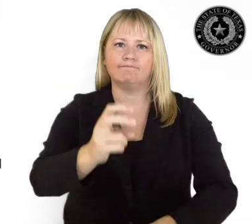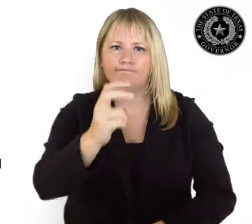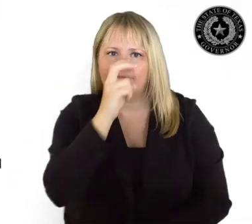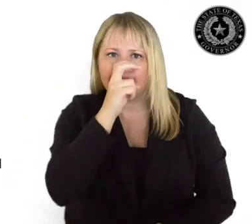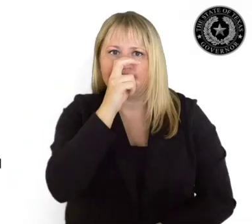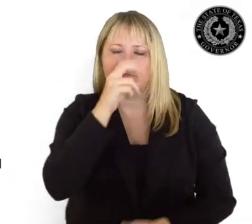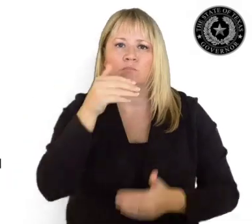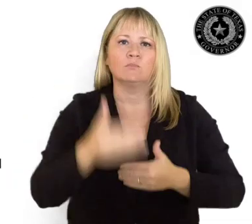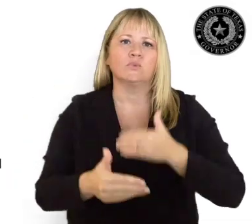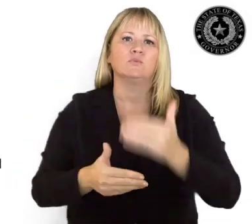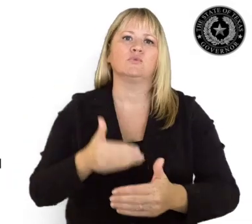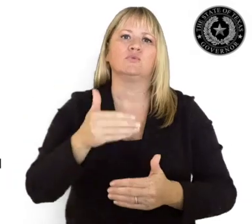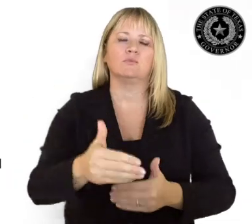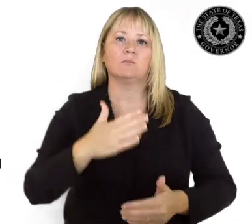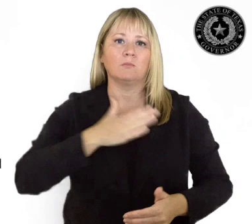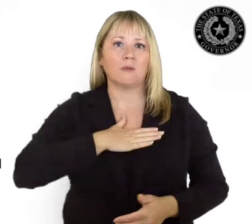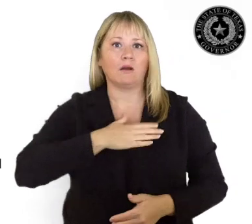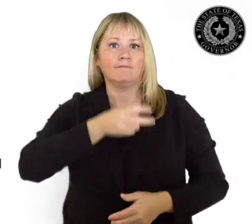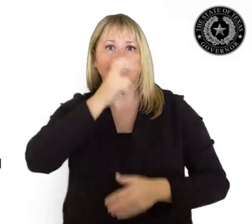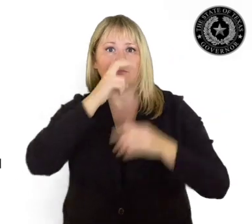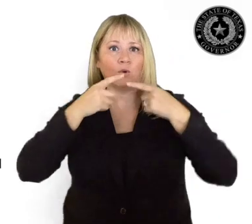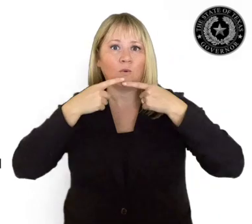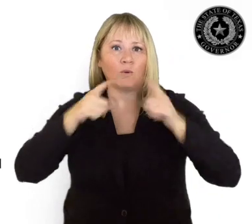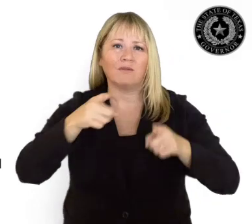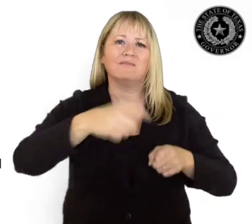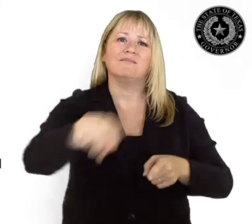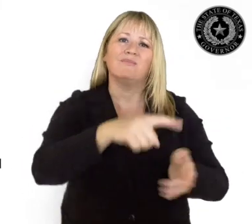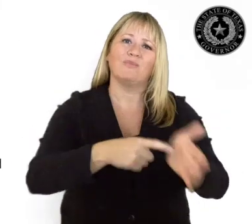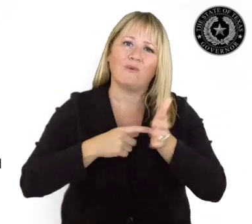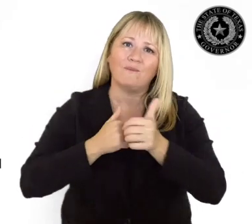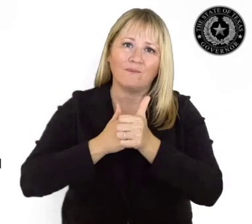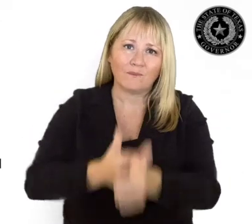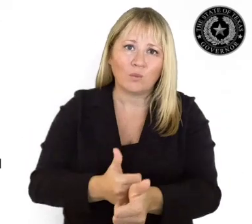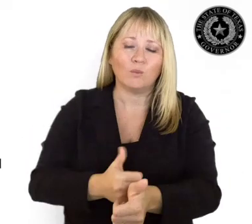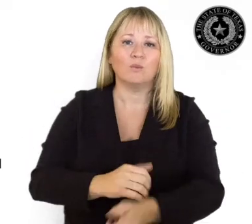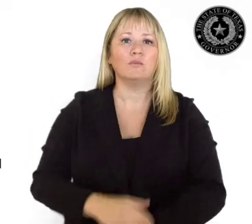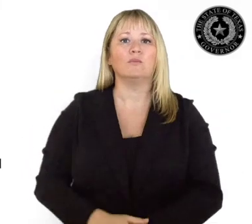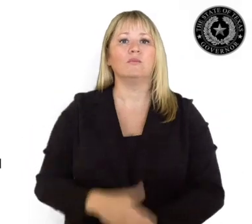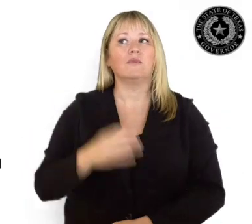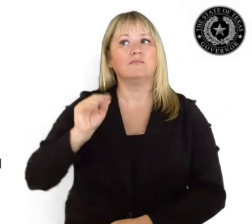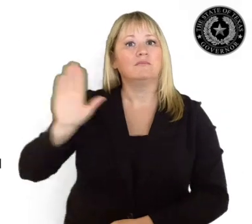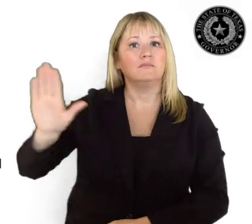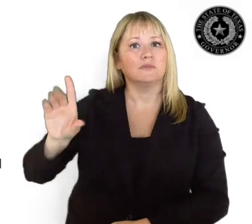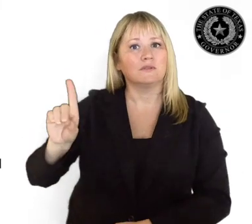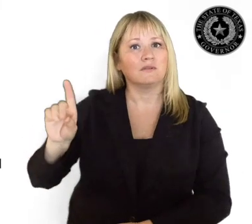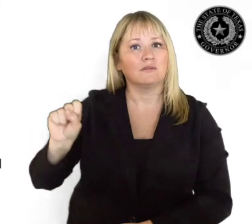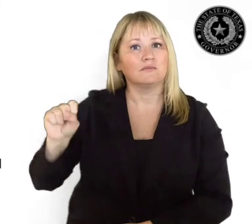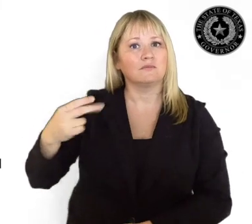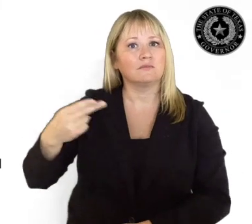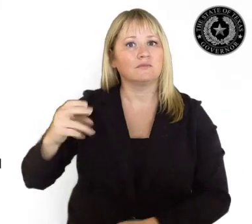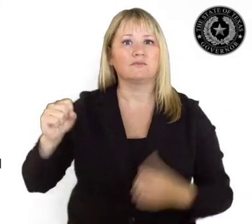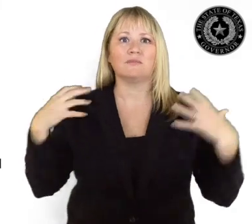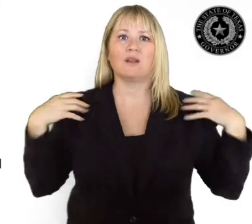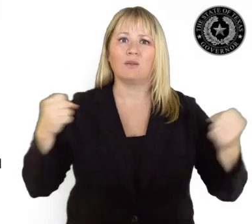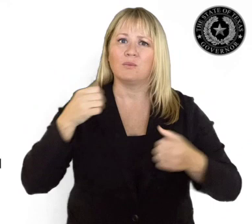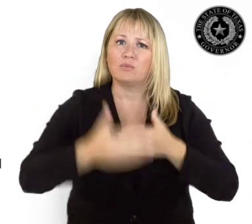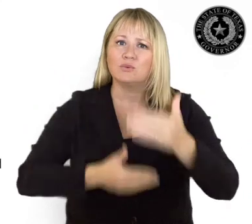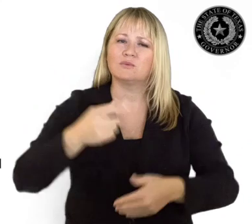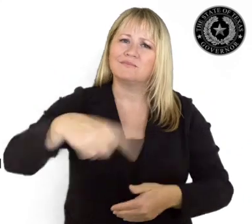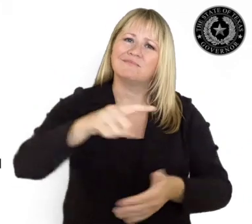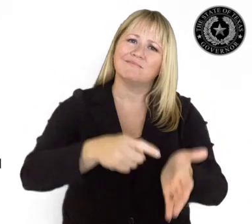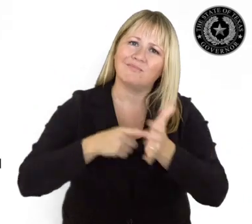entities, should use good faith efforts and available resources to follow the minimum standard health protocols recommended